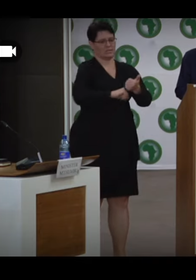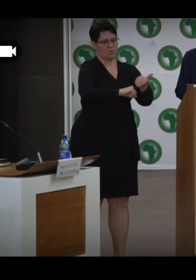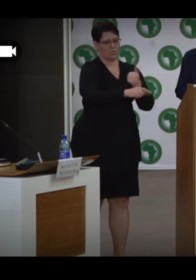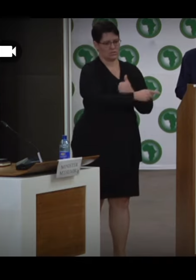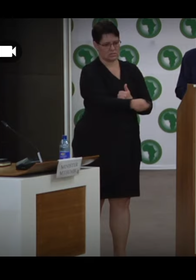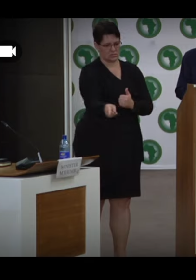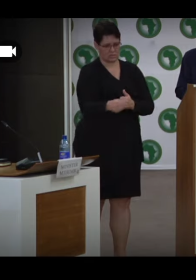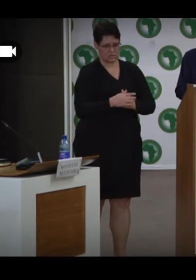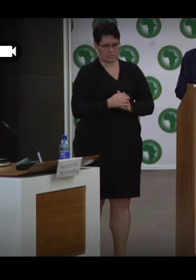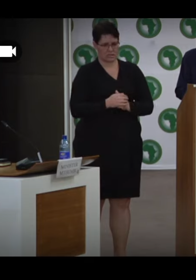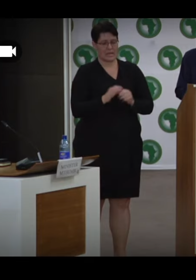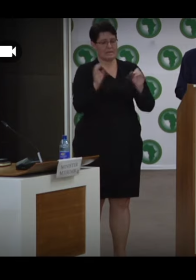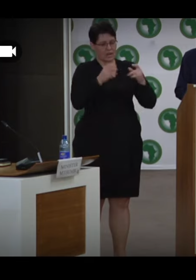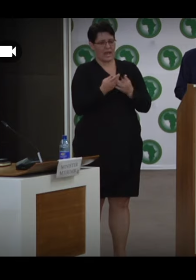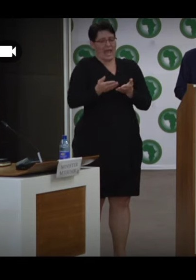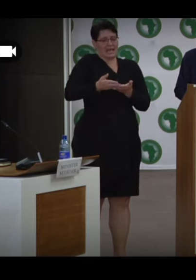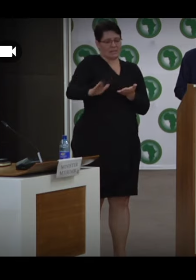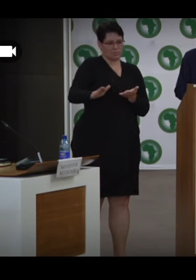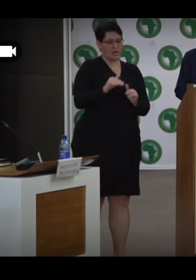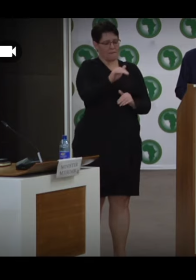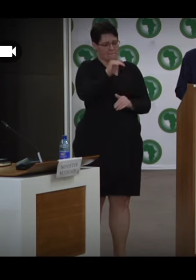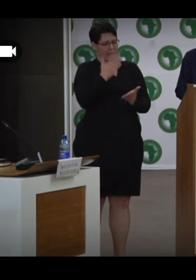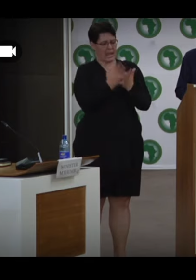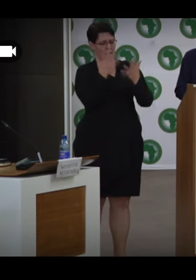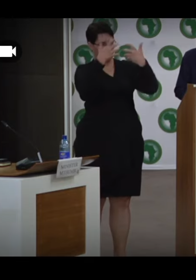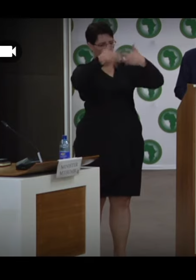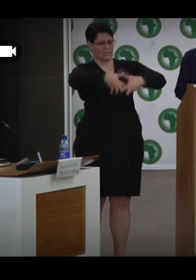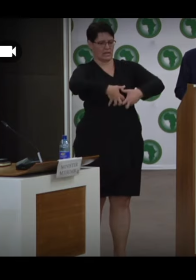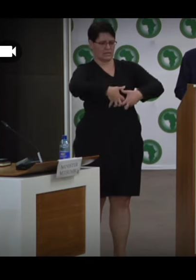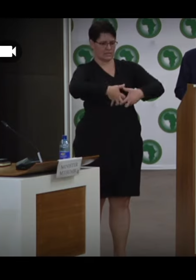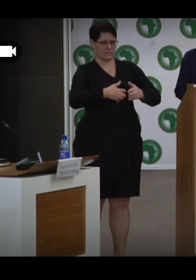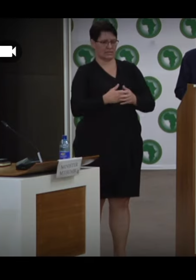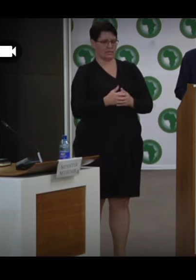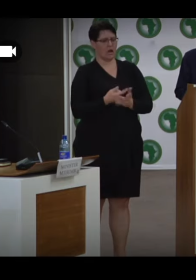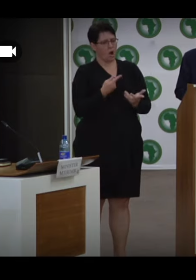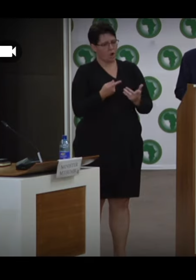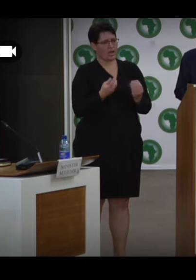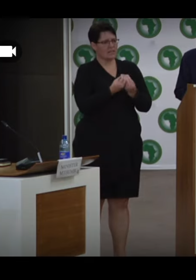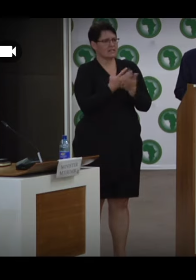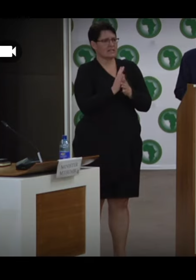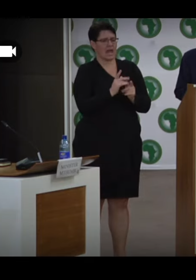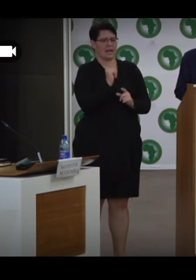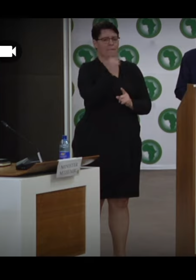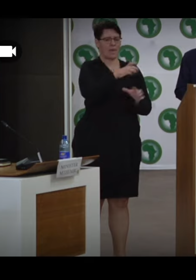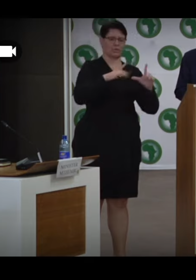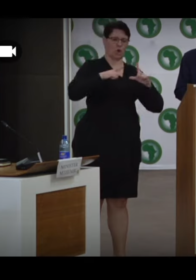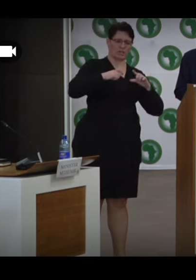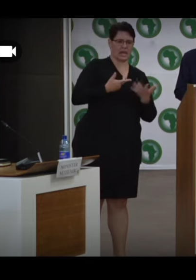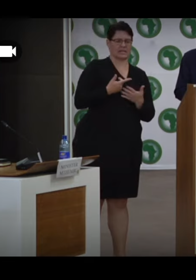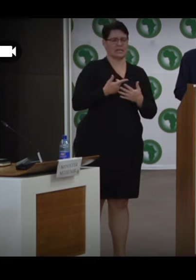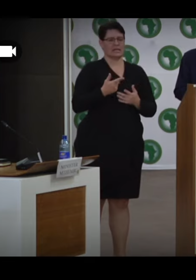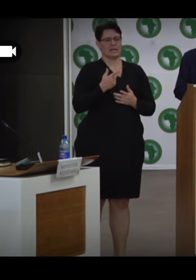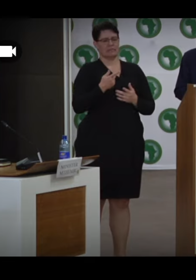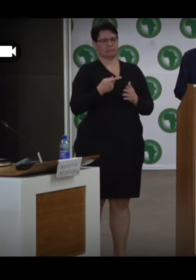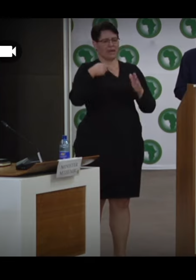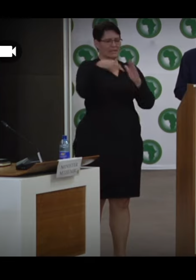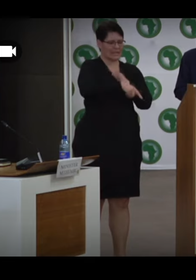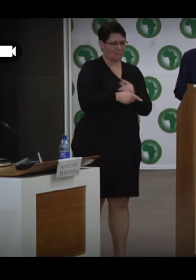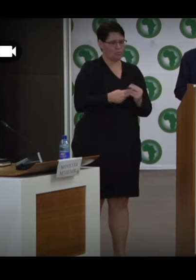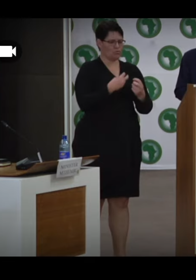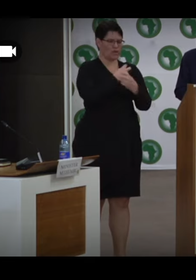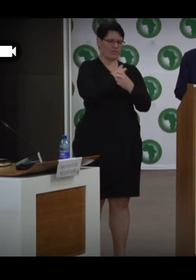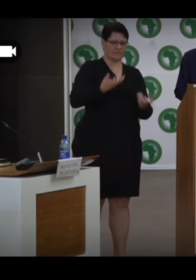In particular, the exemptions will enable the banks to coordinate on matters like payment holidays and debt relief